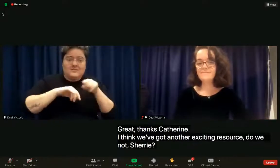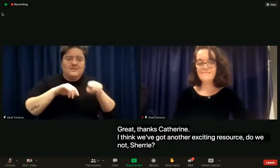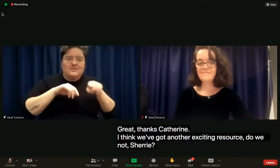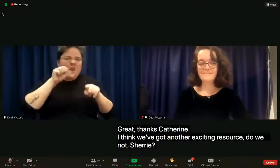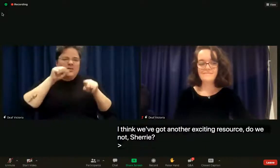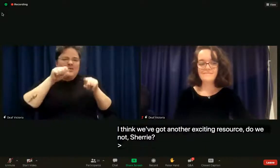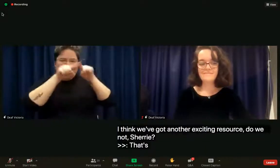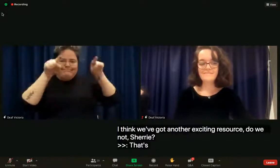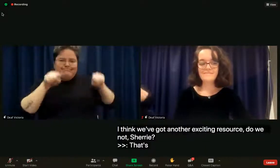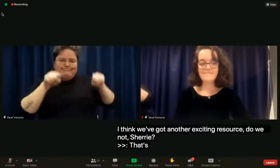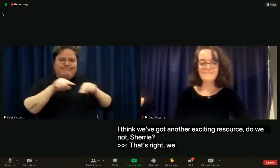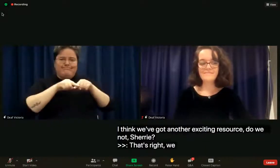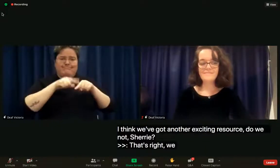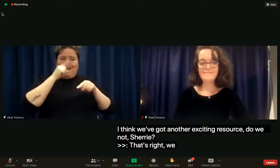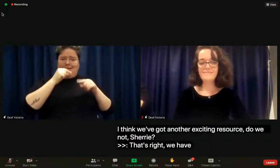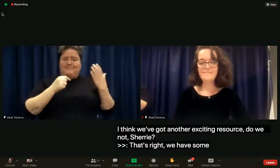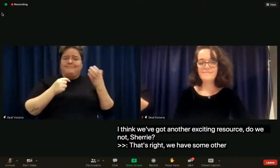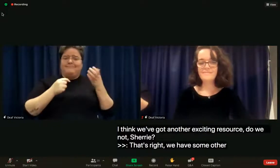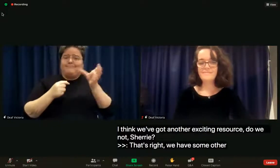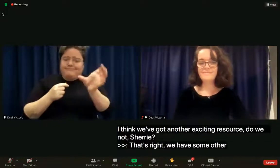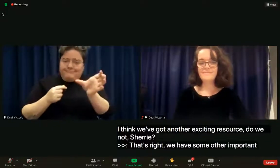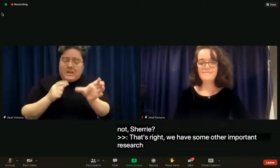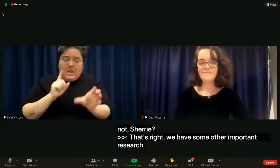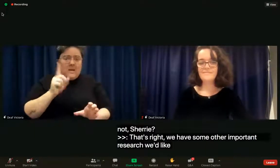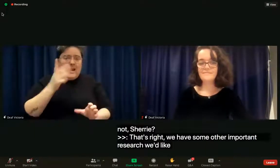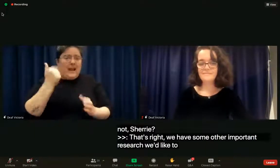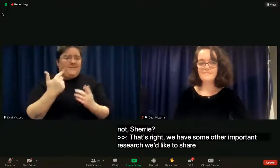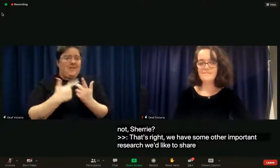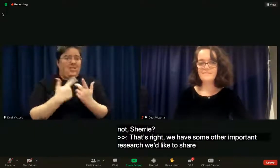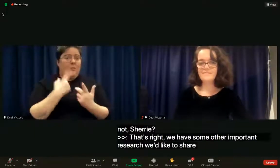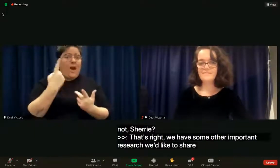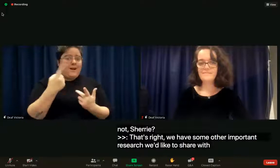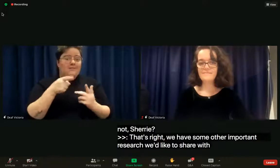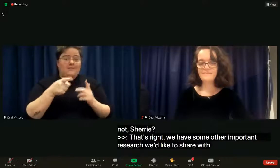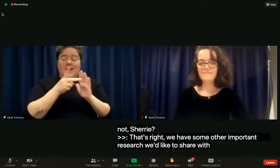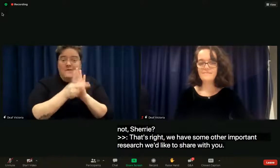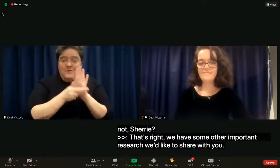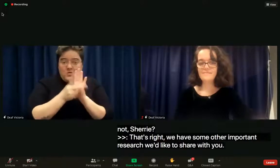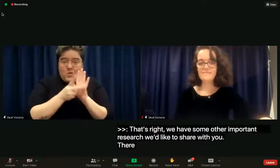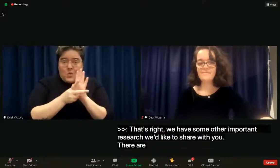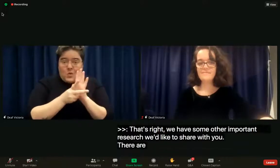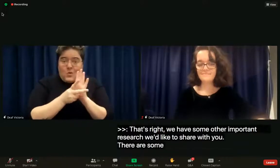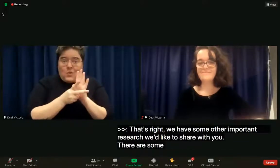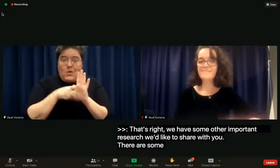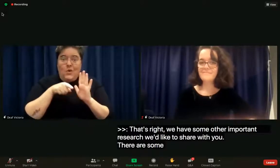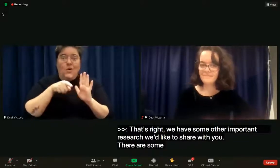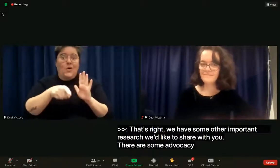So there are some advocacy graphics that I showed previously, but there is an additional video